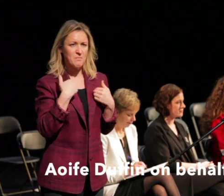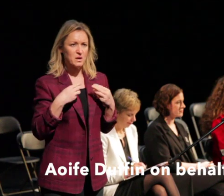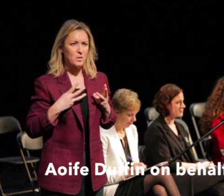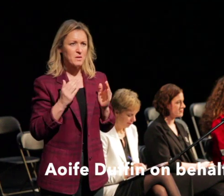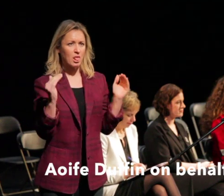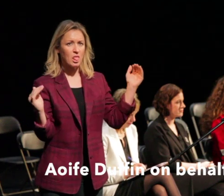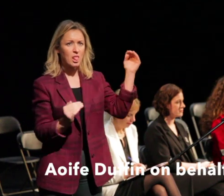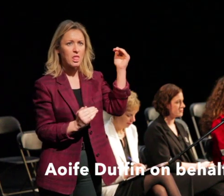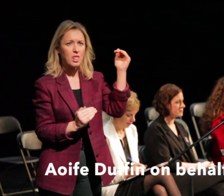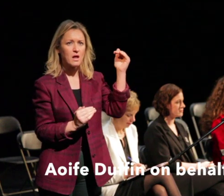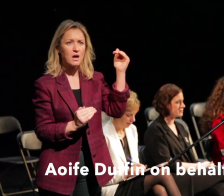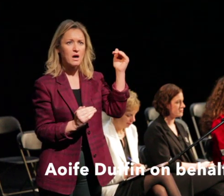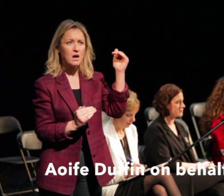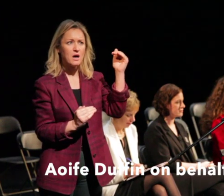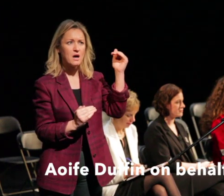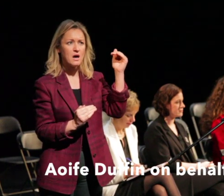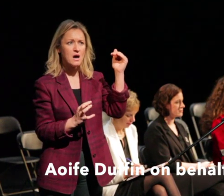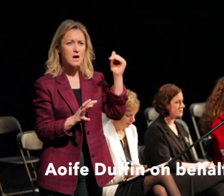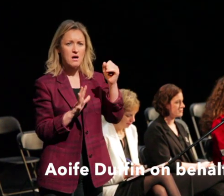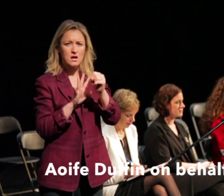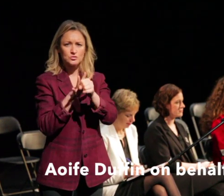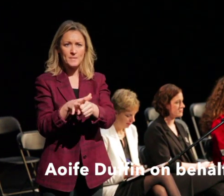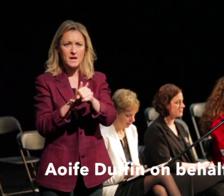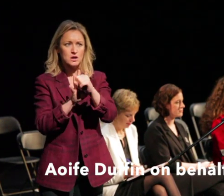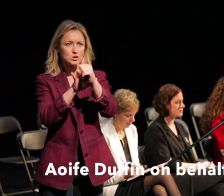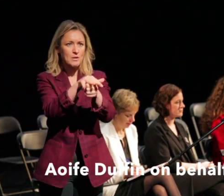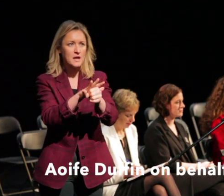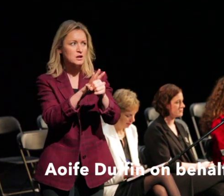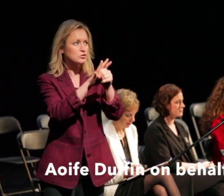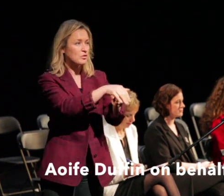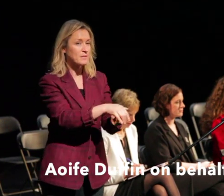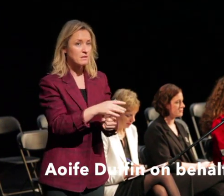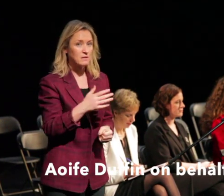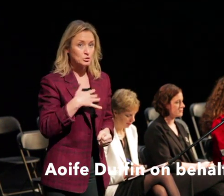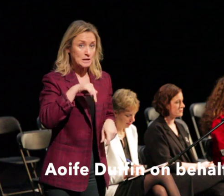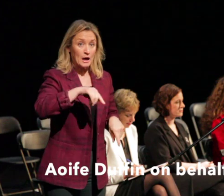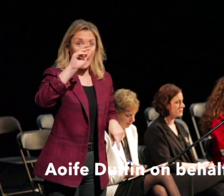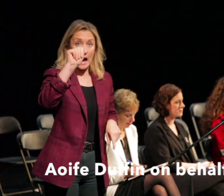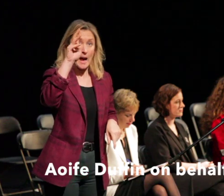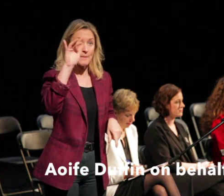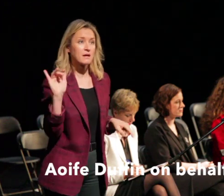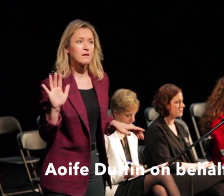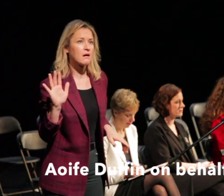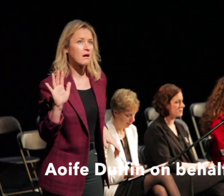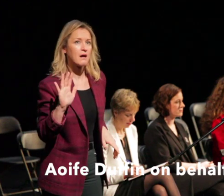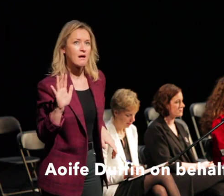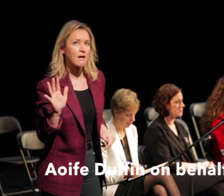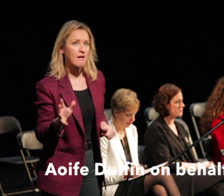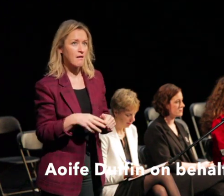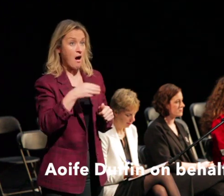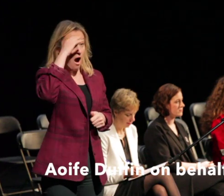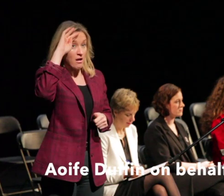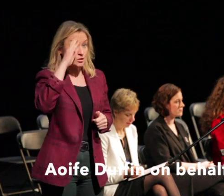inequality intersects so many other discriminatory practices, not only in the Abbey, not only in the theatre, and not only in